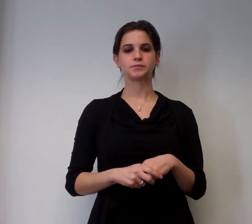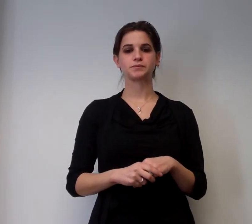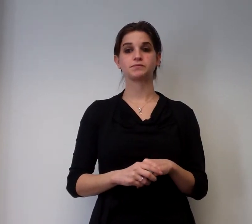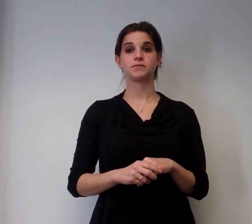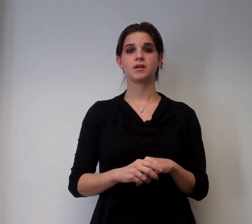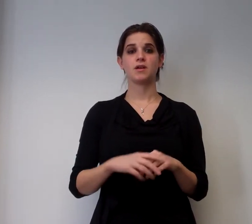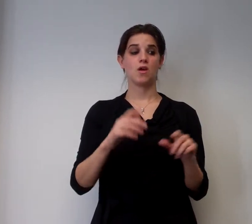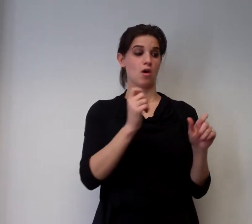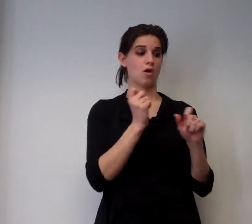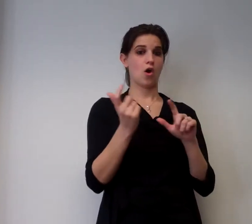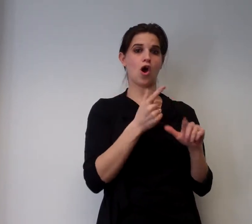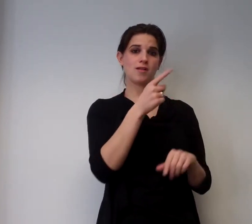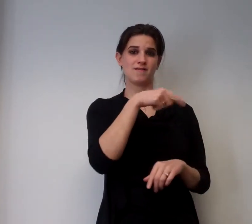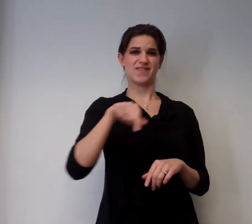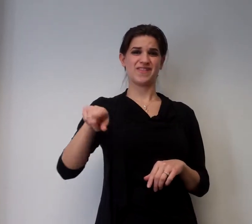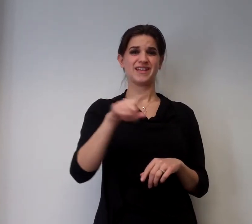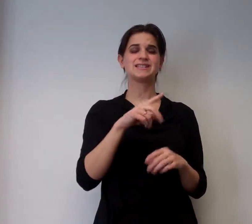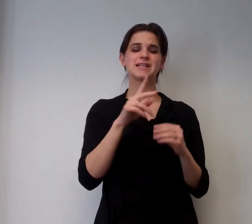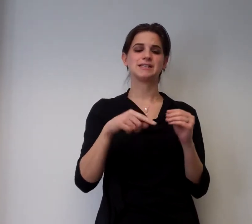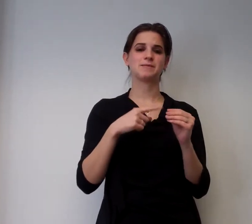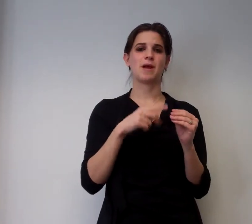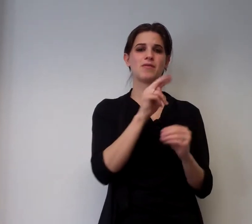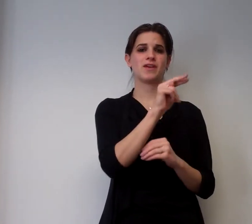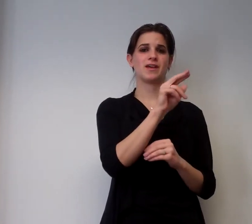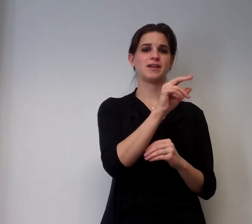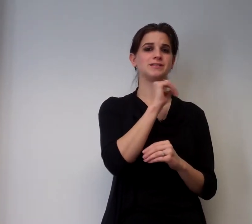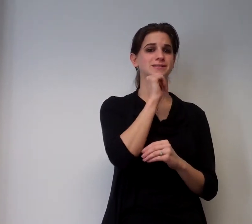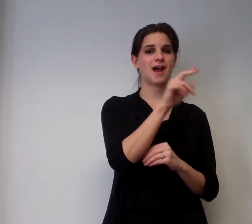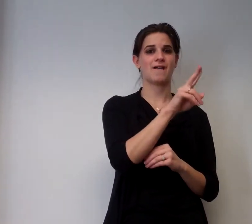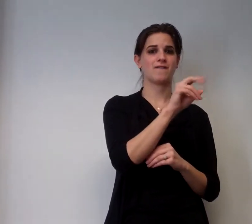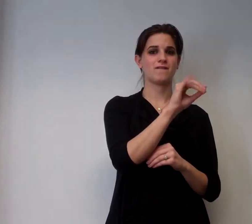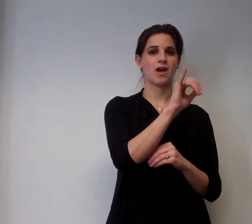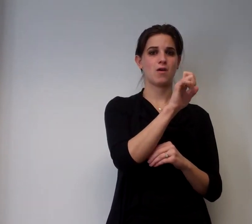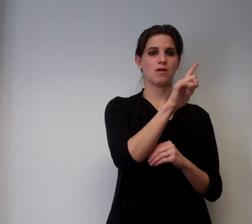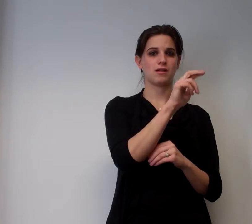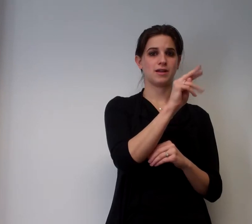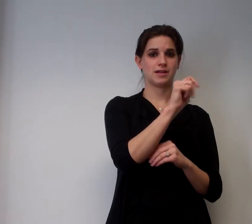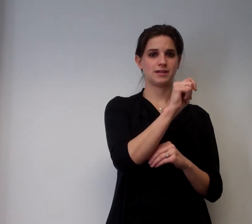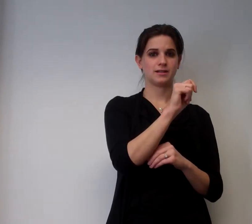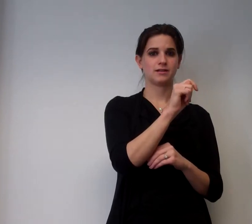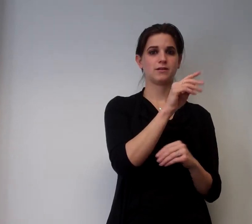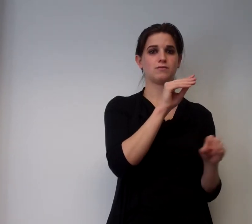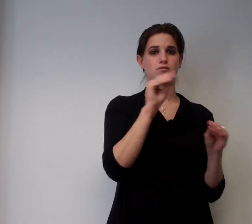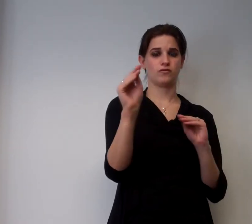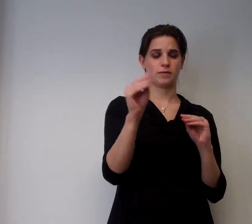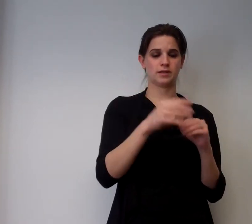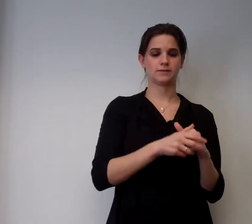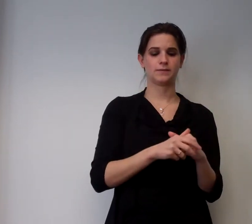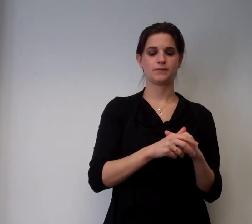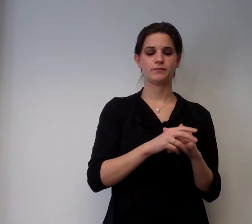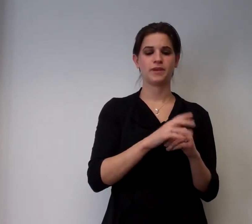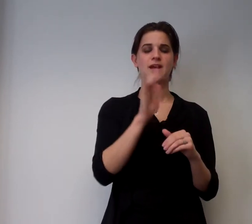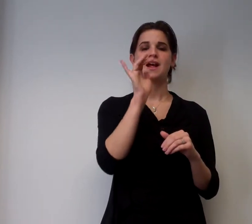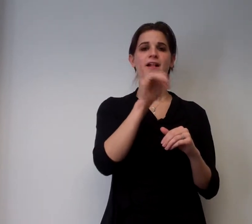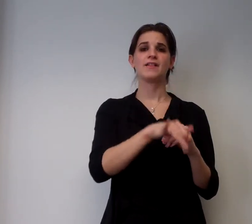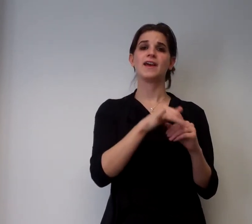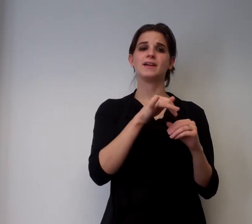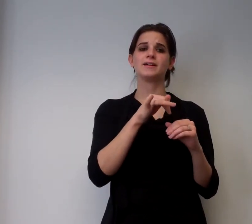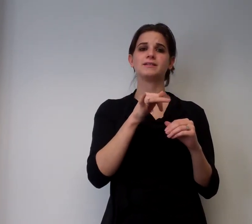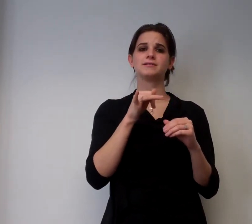revolution. And it really is this nonviolent revolution that gets people interested, I think, more and more interested in what was going